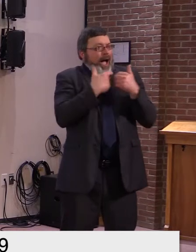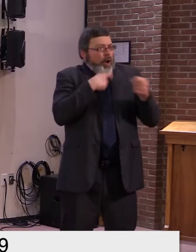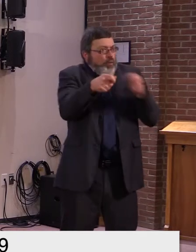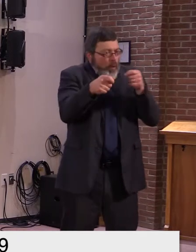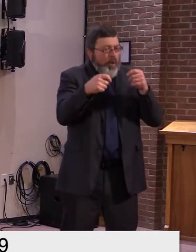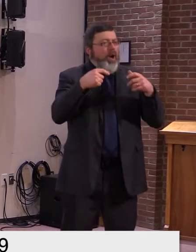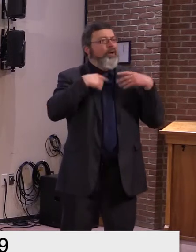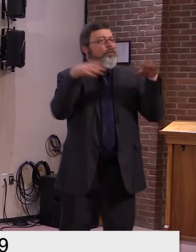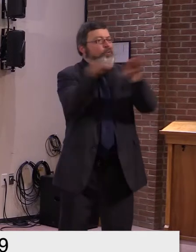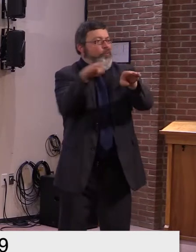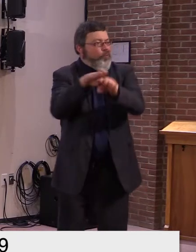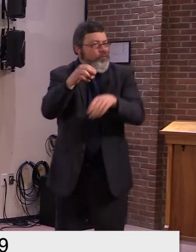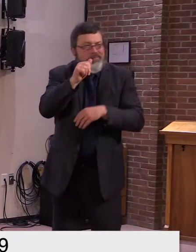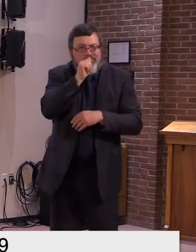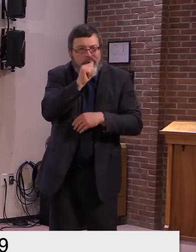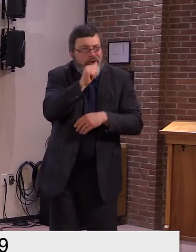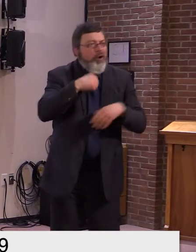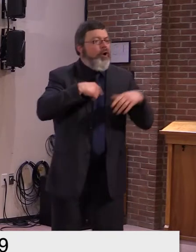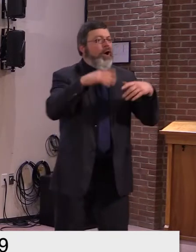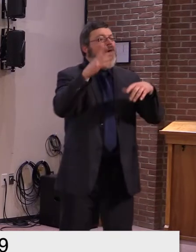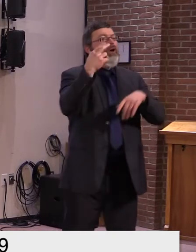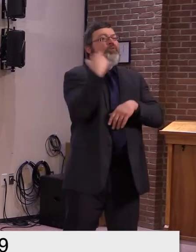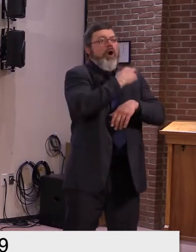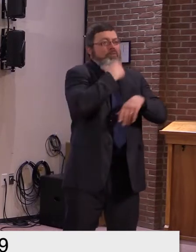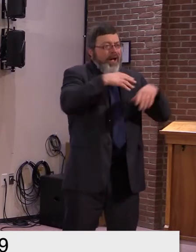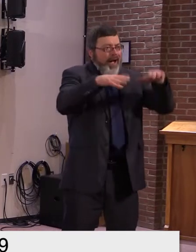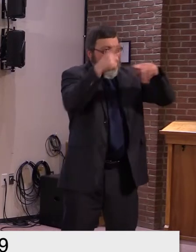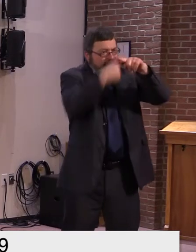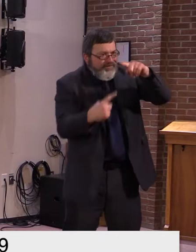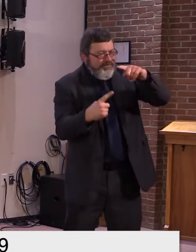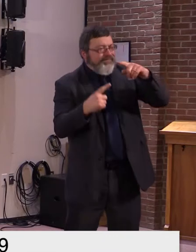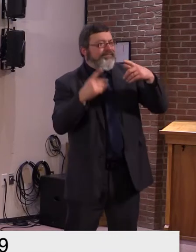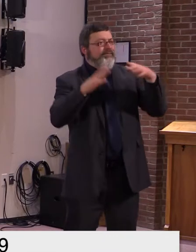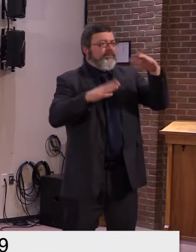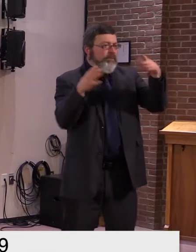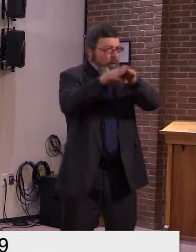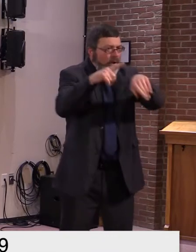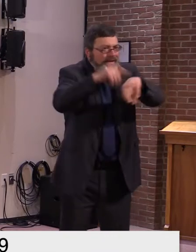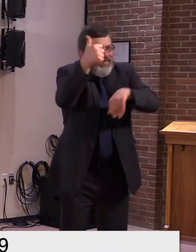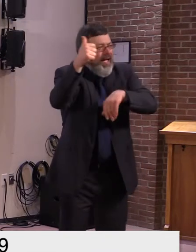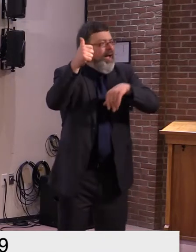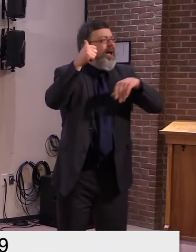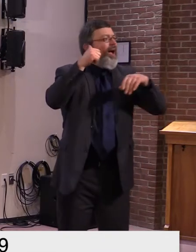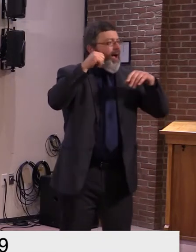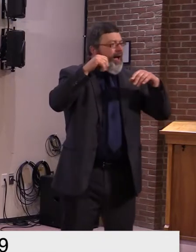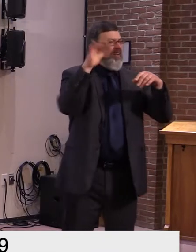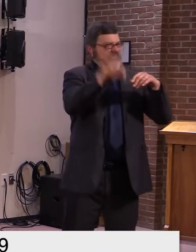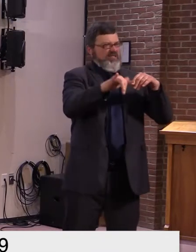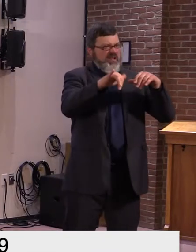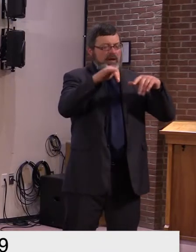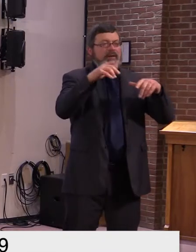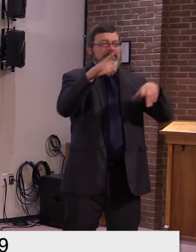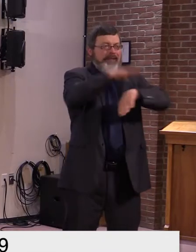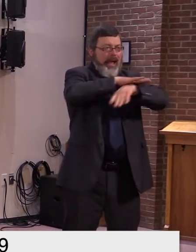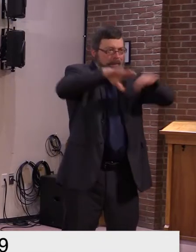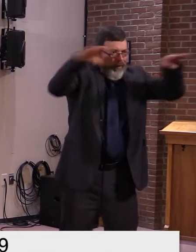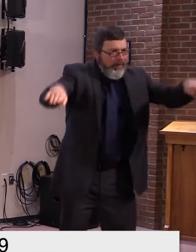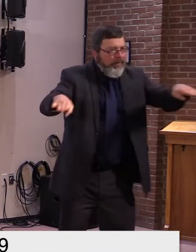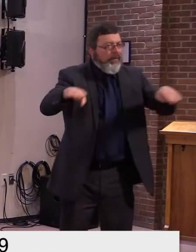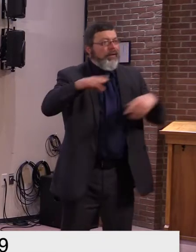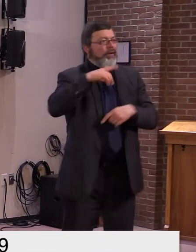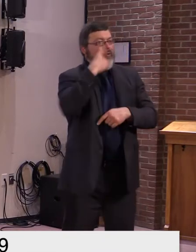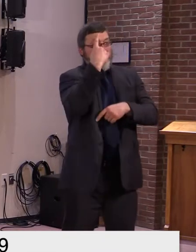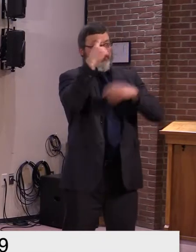only one household at a table, at 50% occupancy and tables spaced apart. We